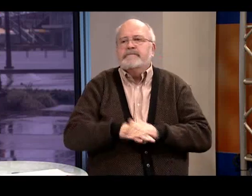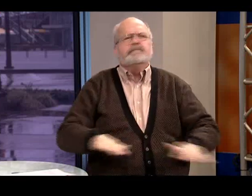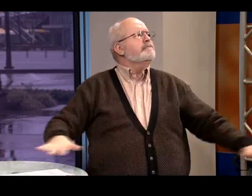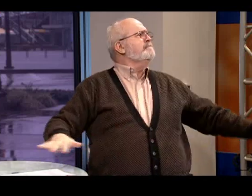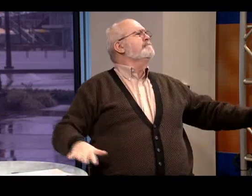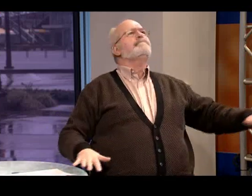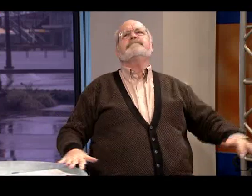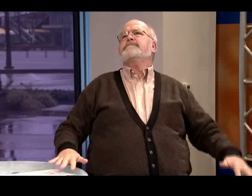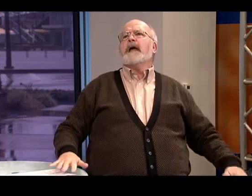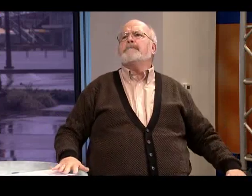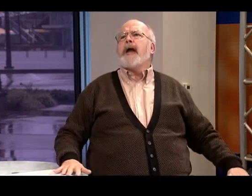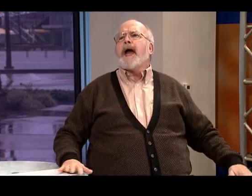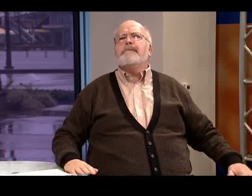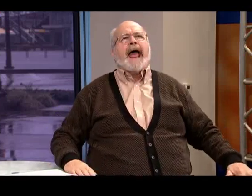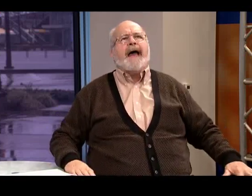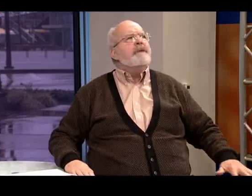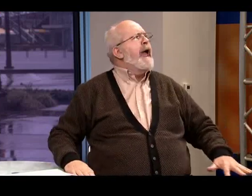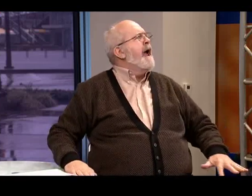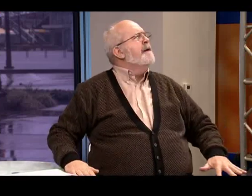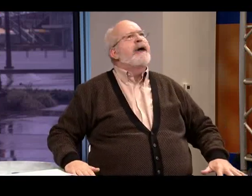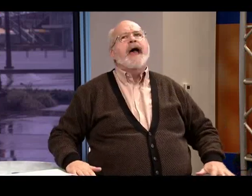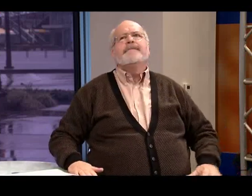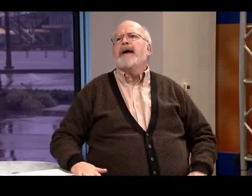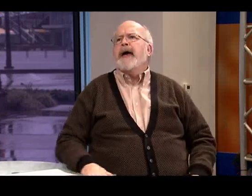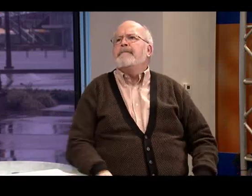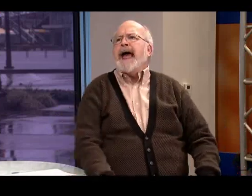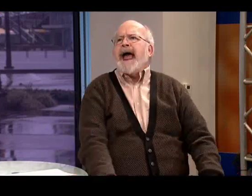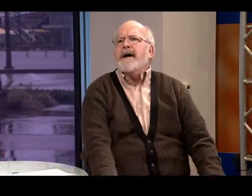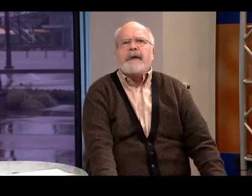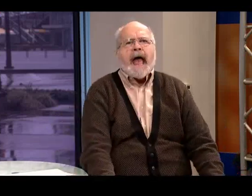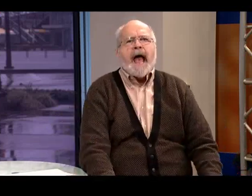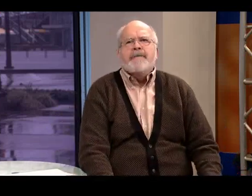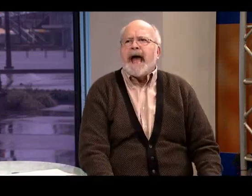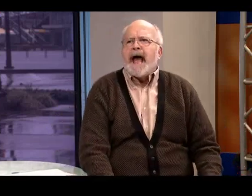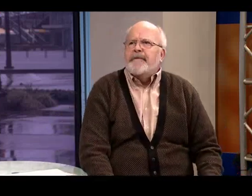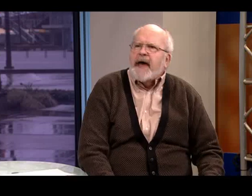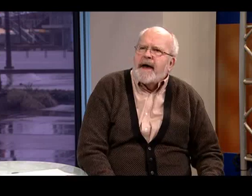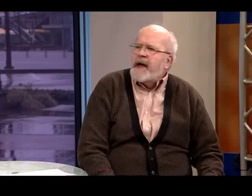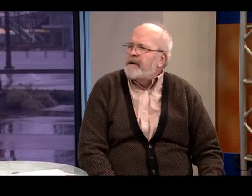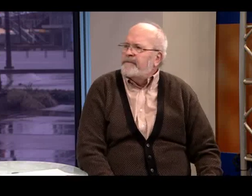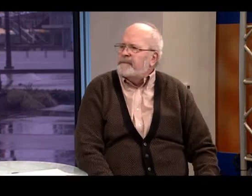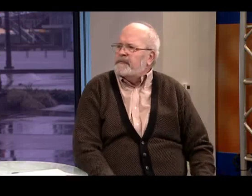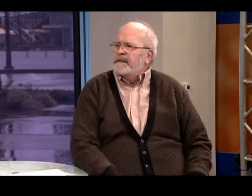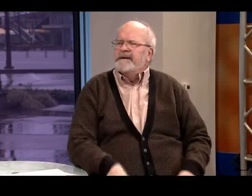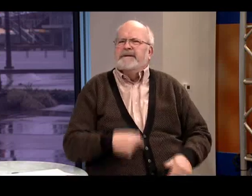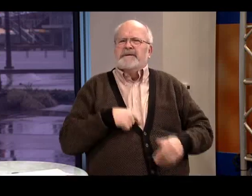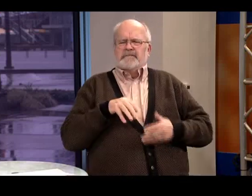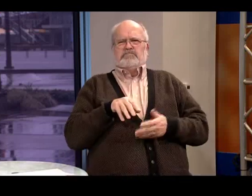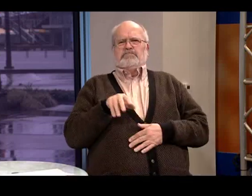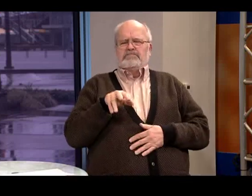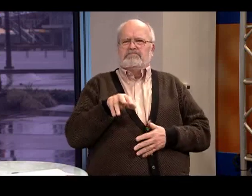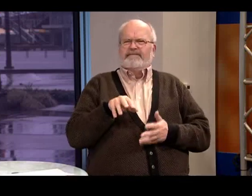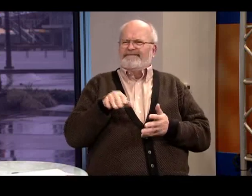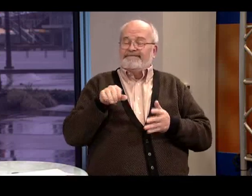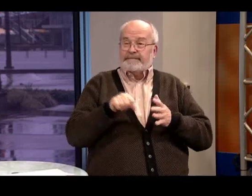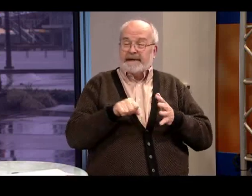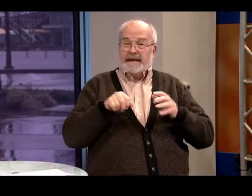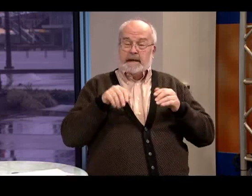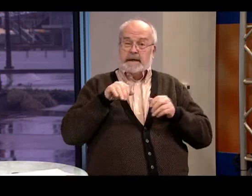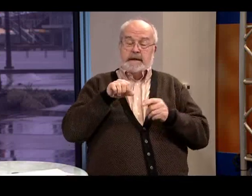a long time ago. And when I came into the school system, I was lost. I was trying to talk and was trying to